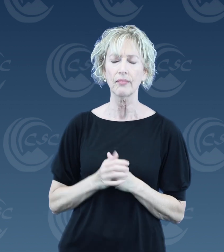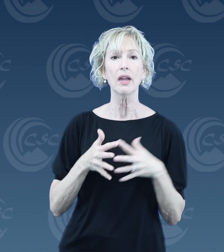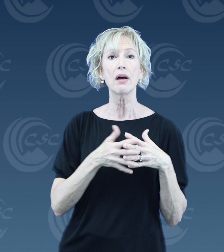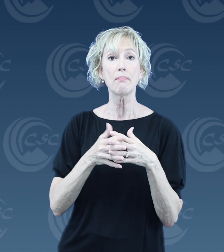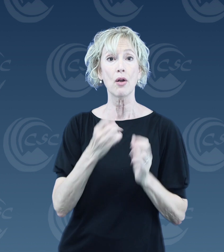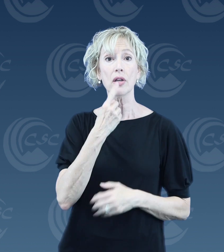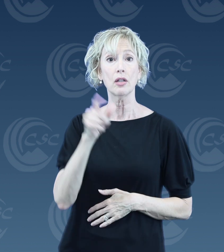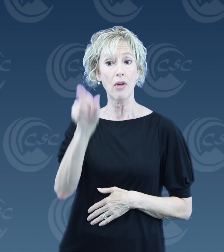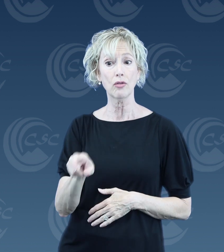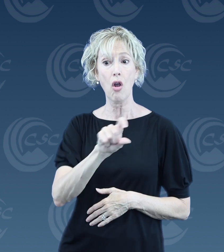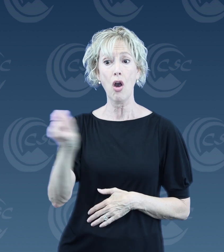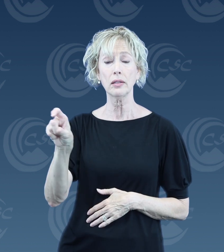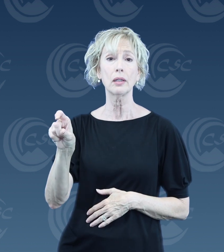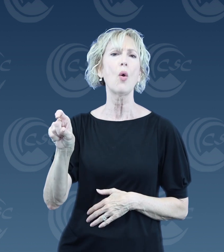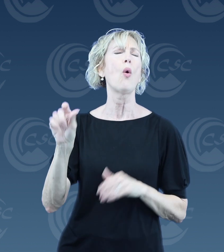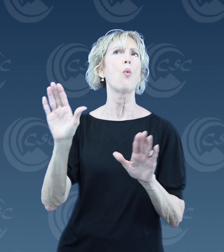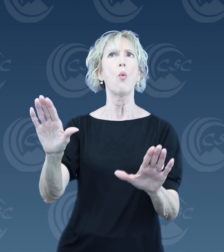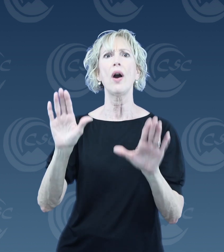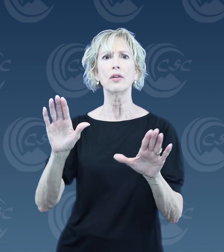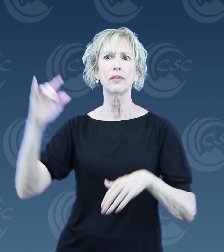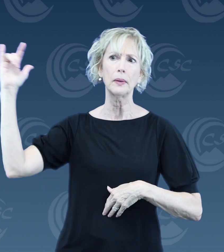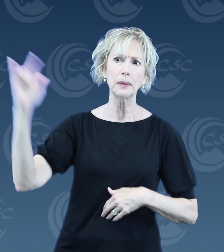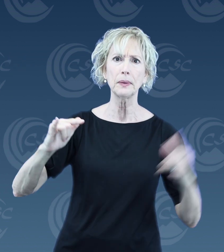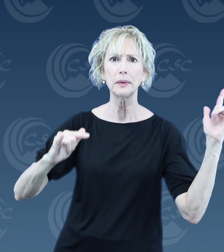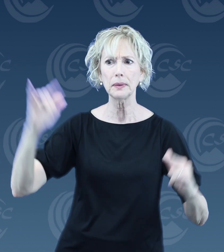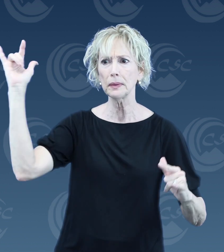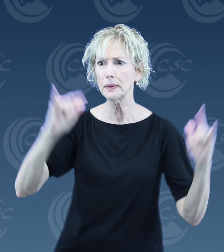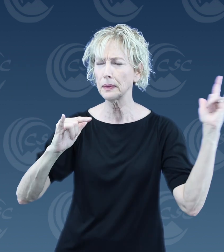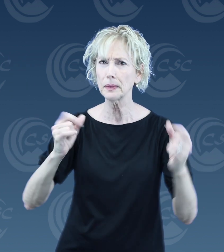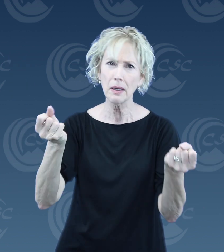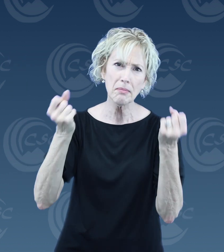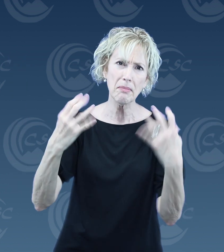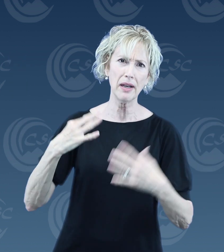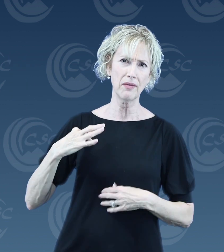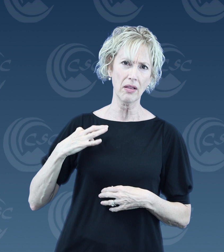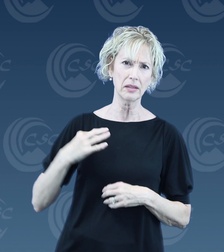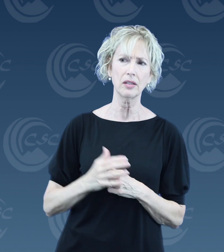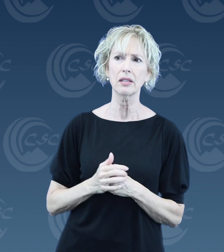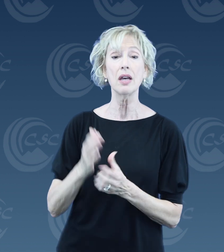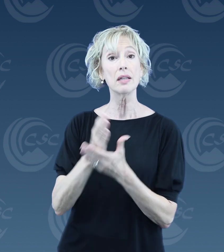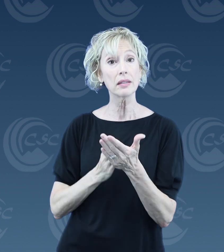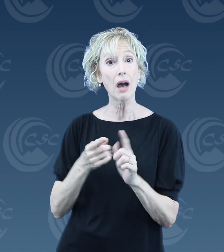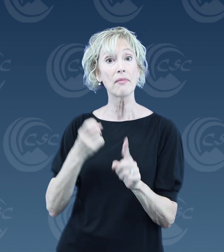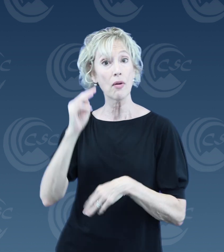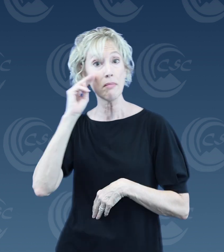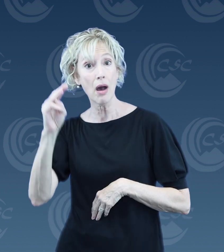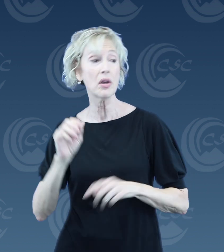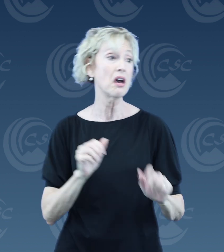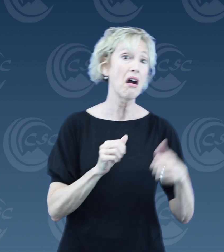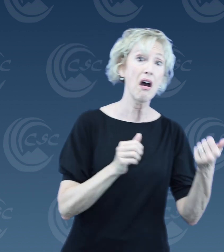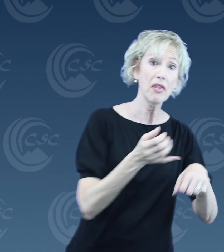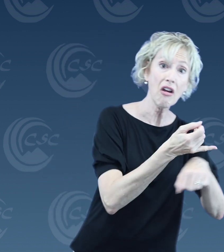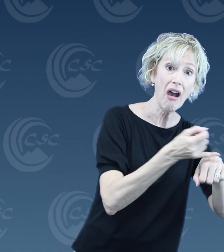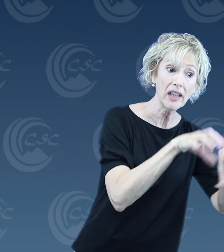Red Cross for a moment. They've been extraordinary, flying in dozens and dozens of volunteers. Some came from Maui initially, others have come from all